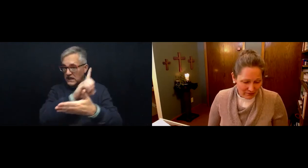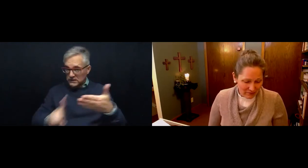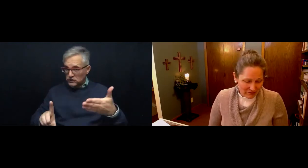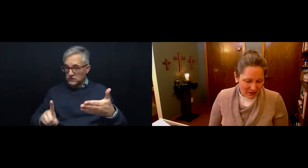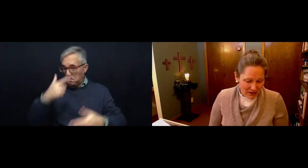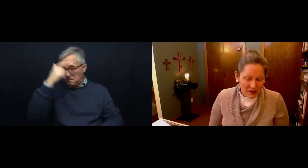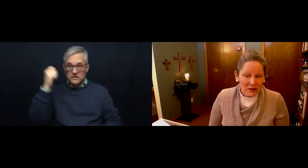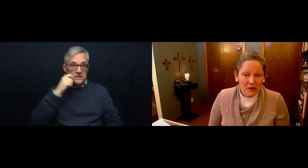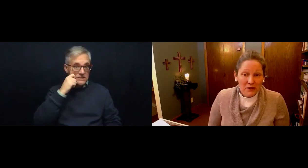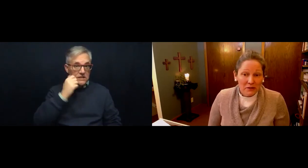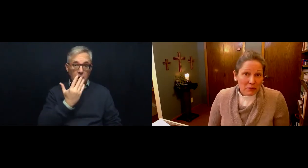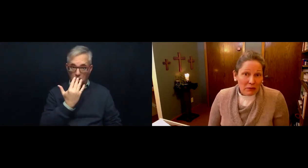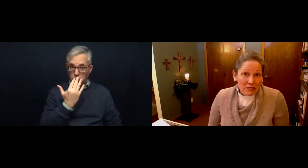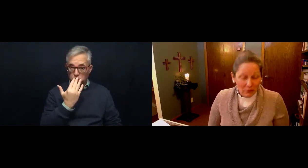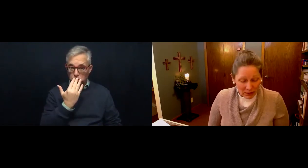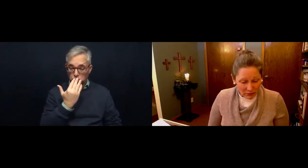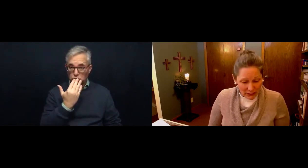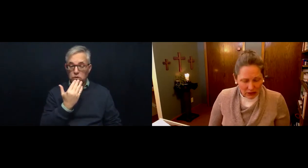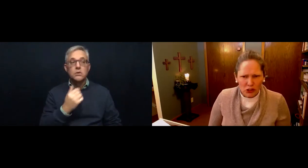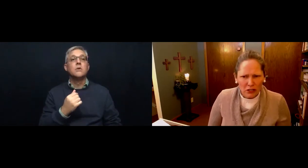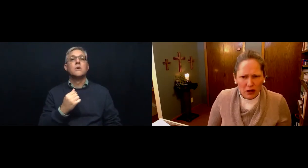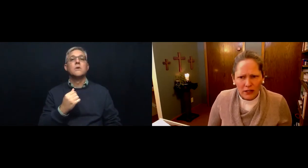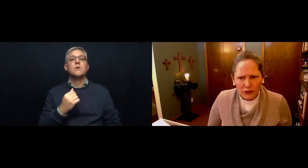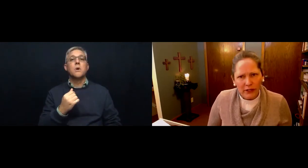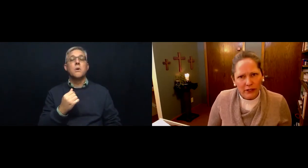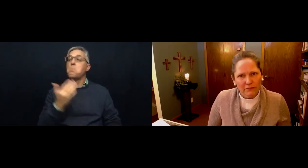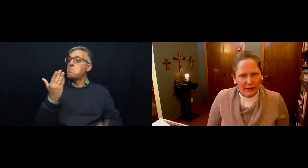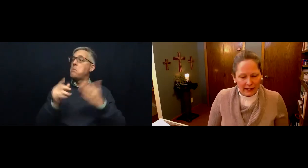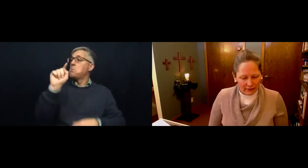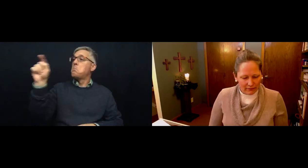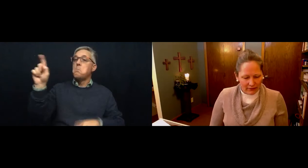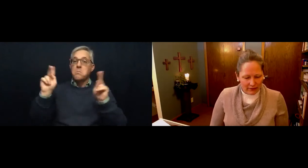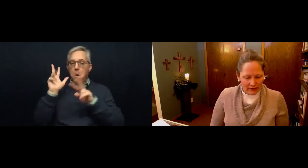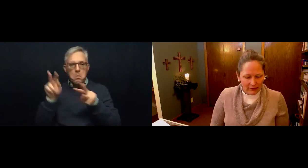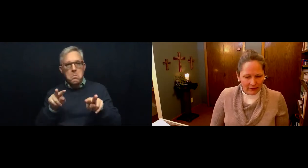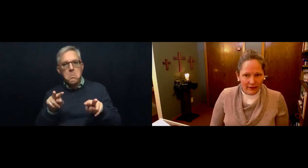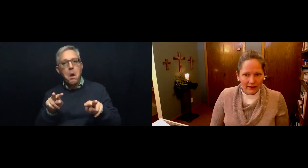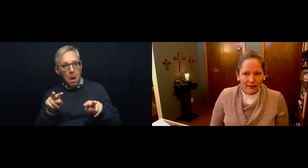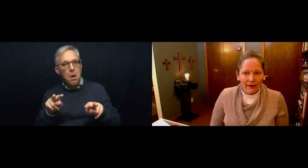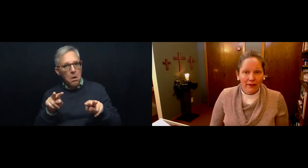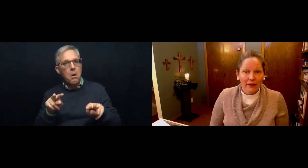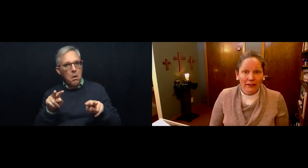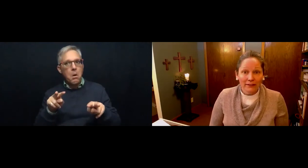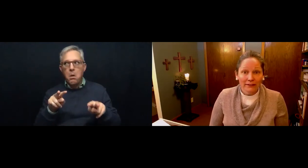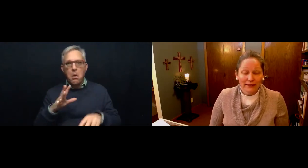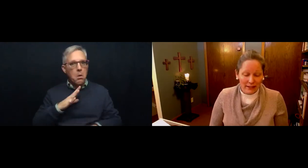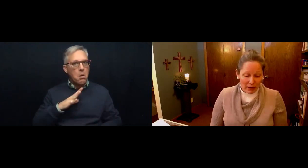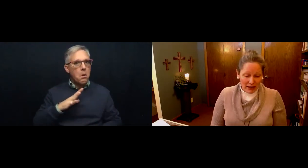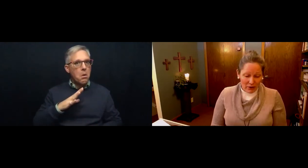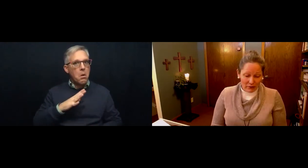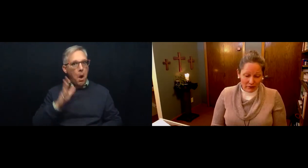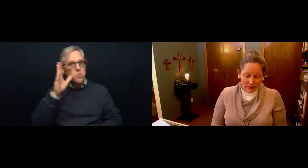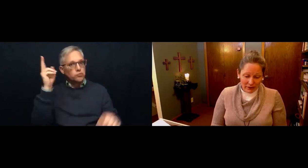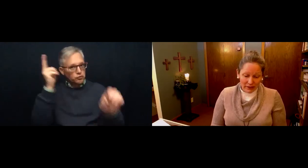skin. So maybe some people will say, sure, I'll join you for that. And then they